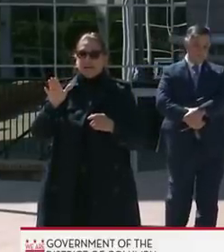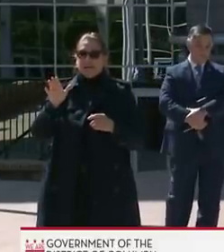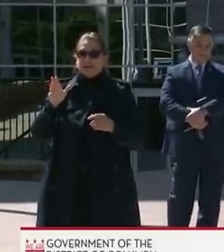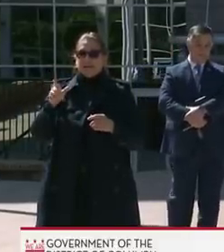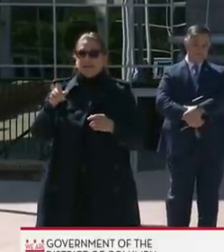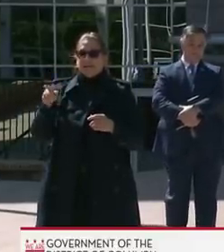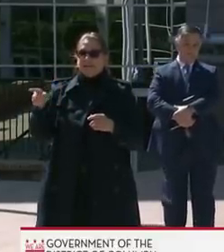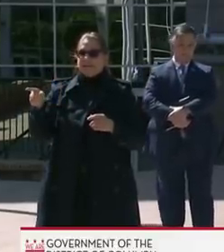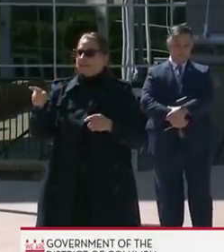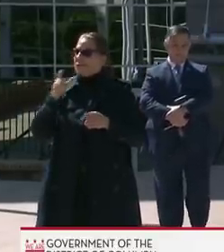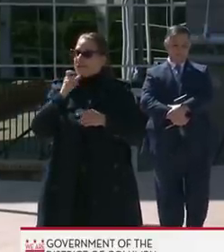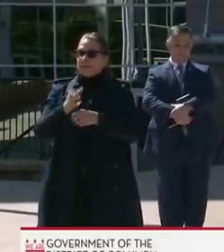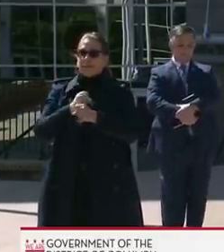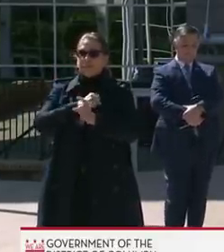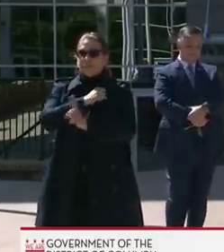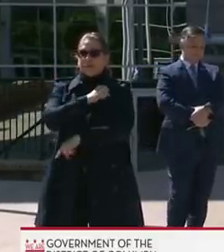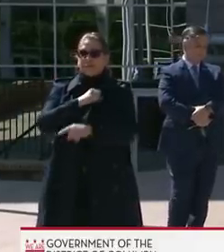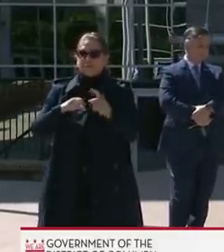Now,